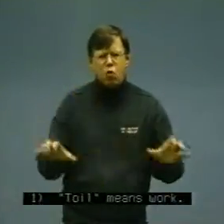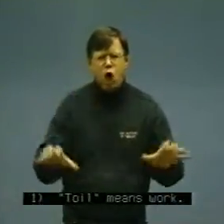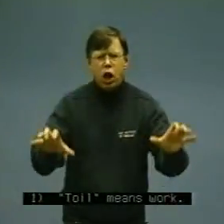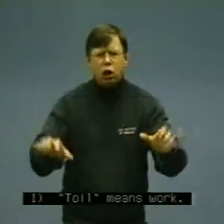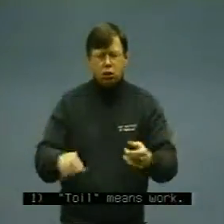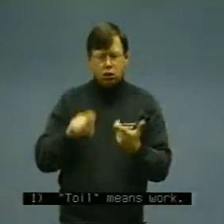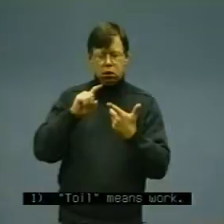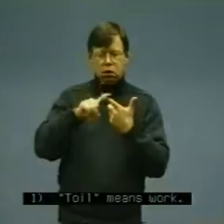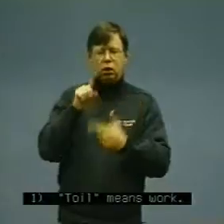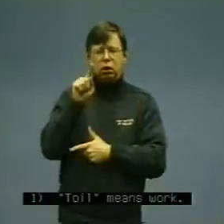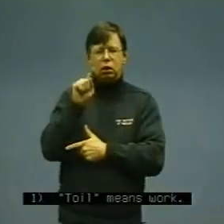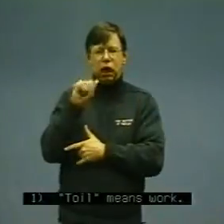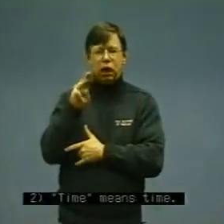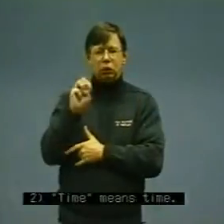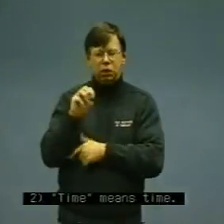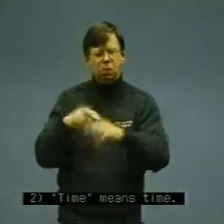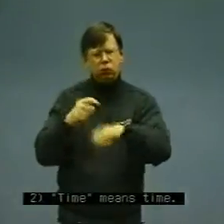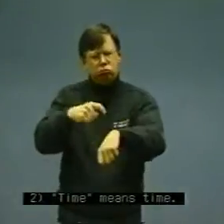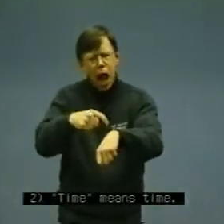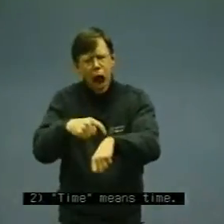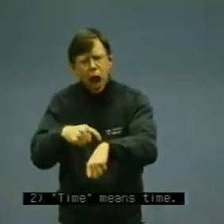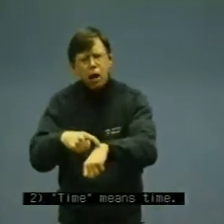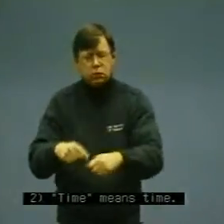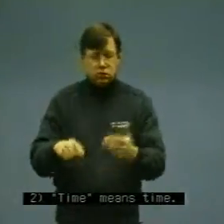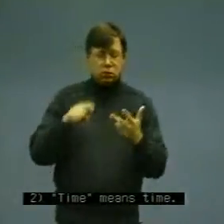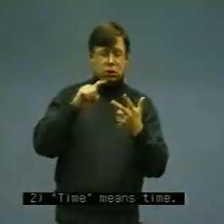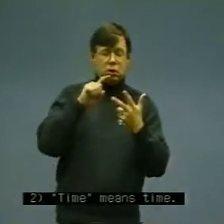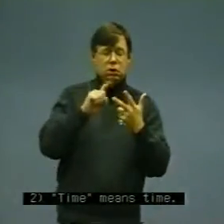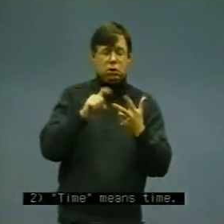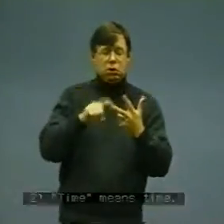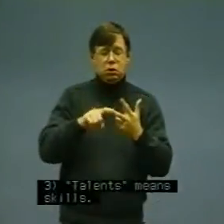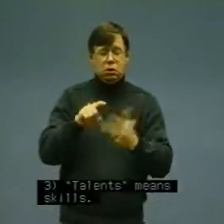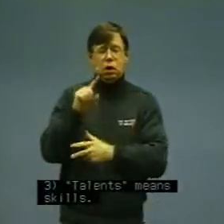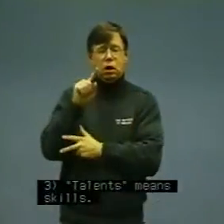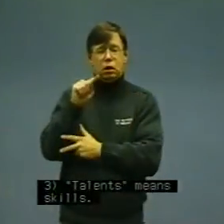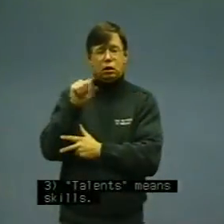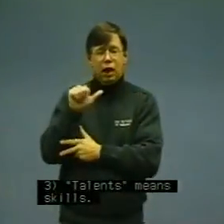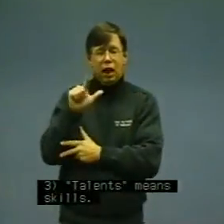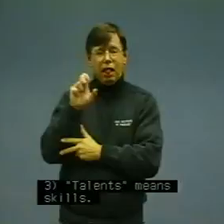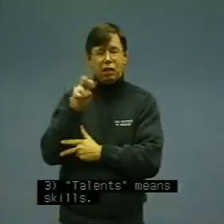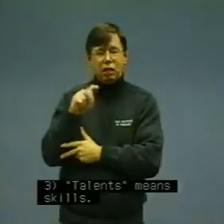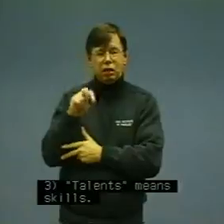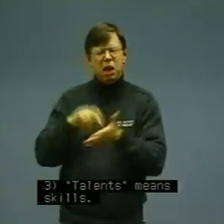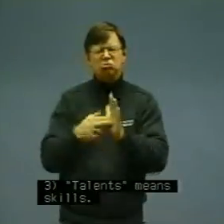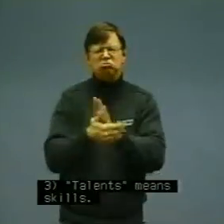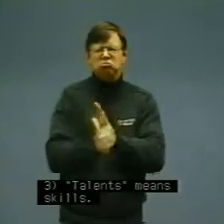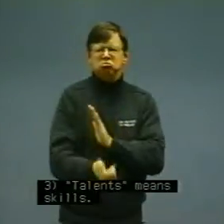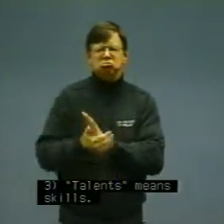One toil means work. Time means time. Talents means skills.